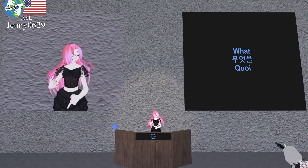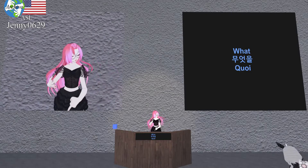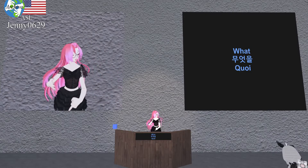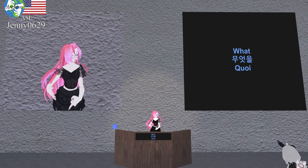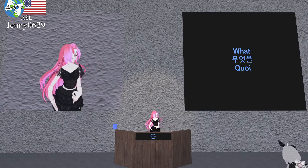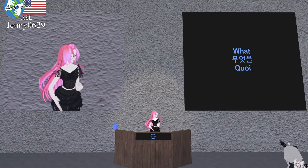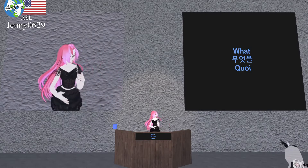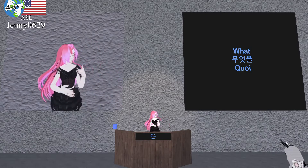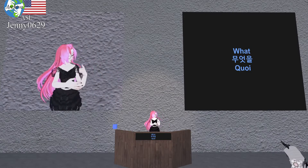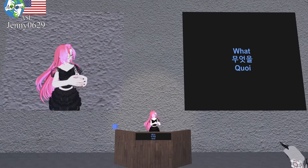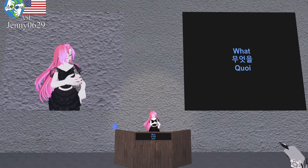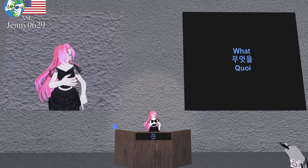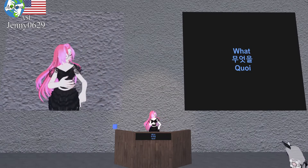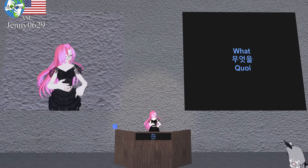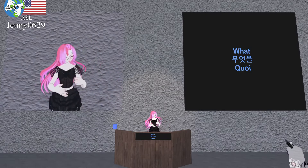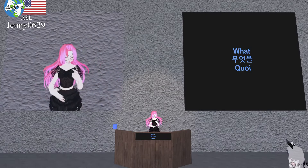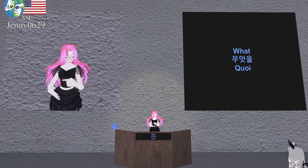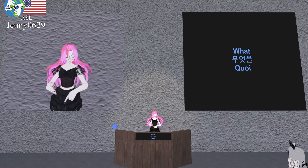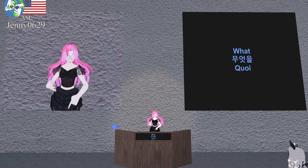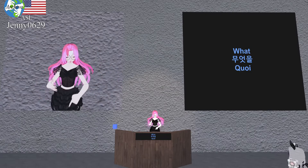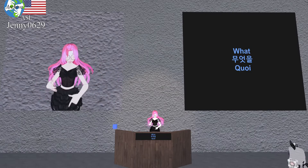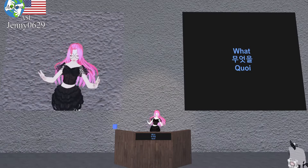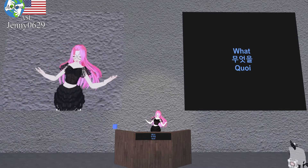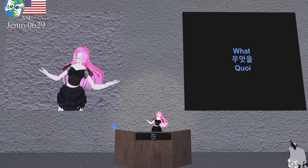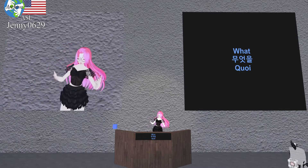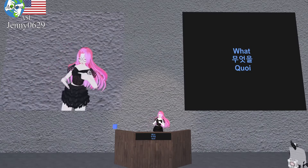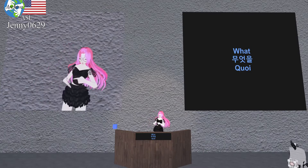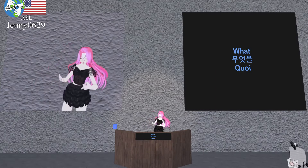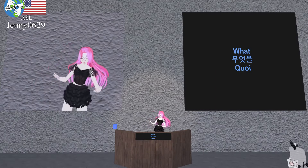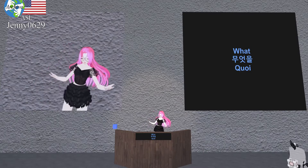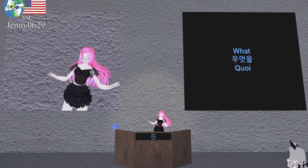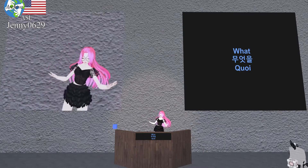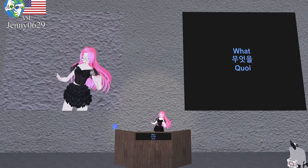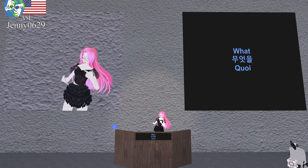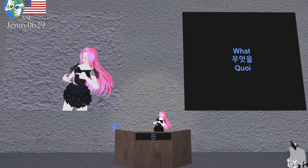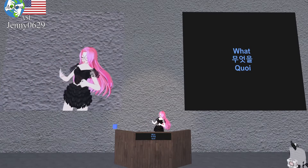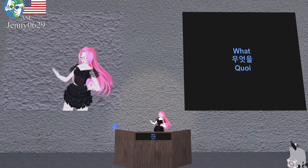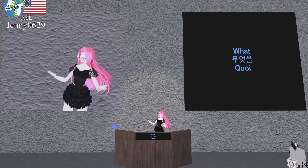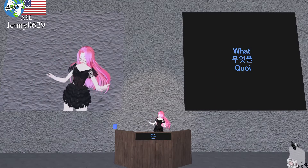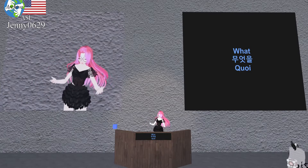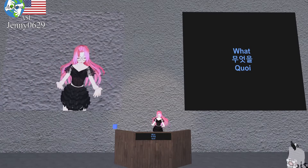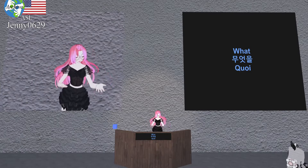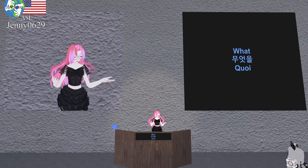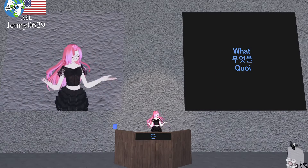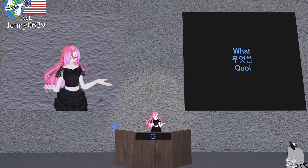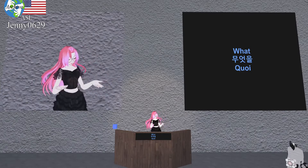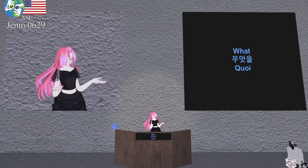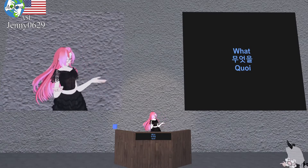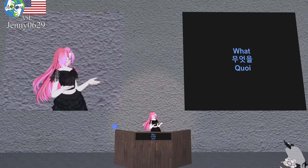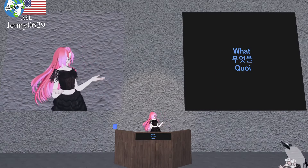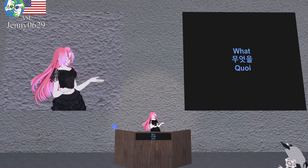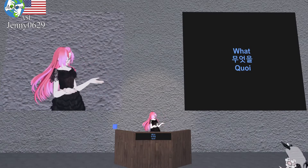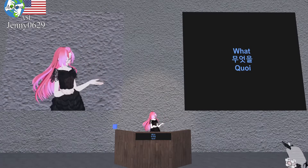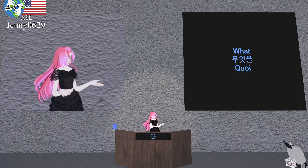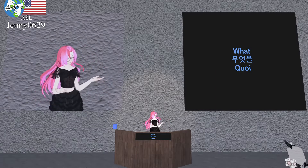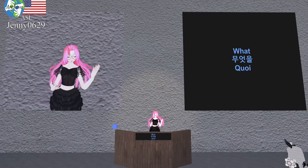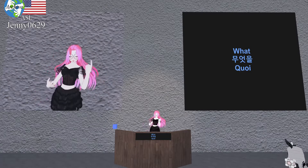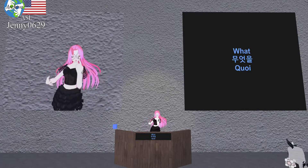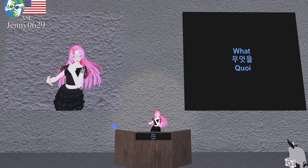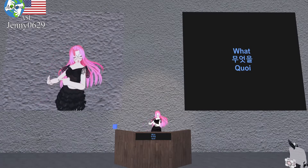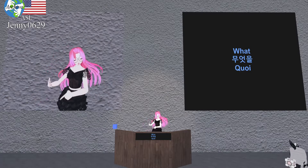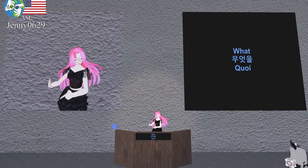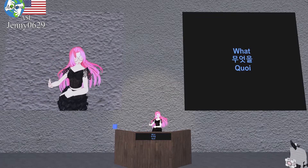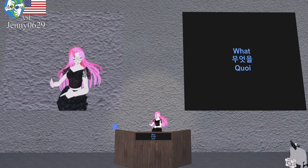for? So it's kind of like someone cut your hand and you're like, dude, what was that about? What? So either like